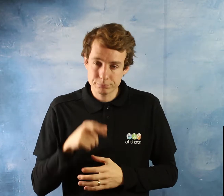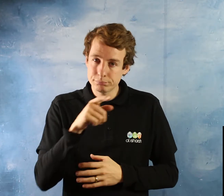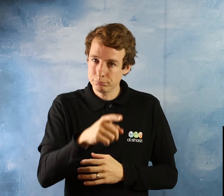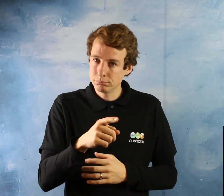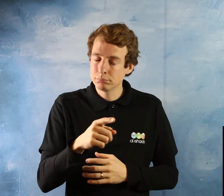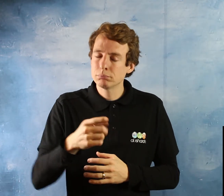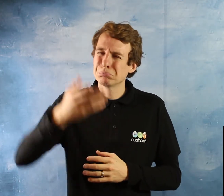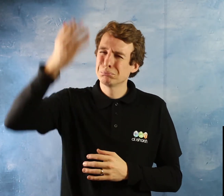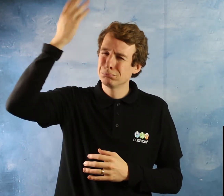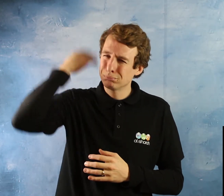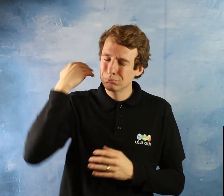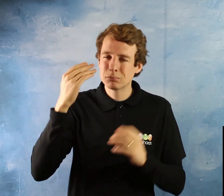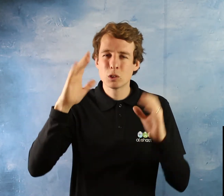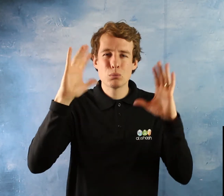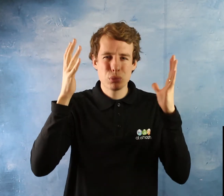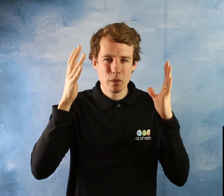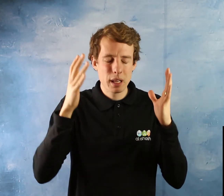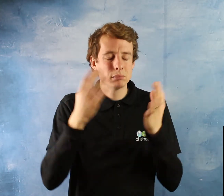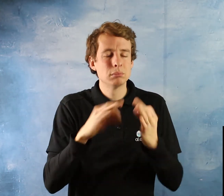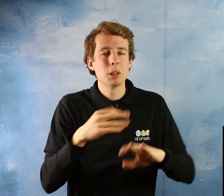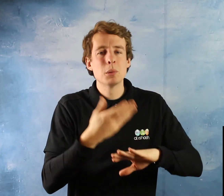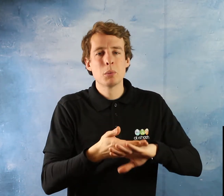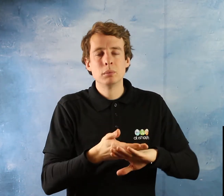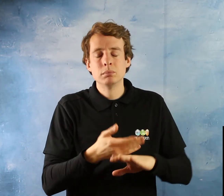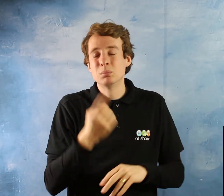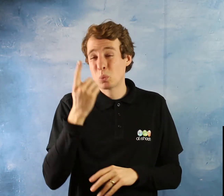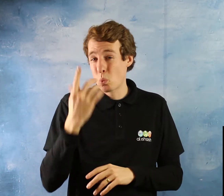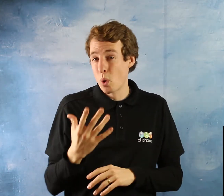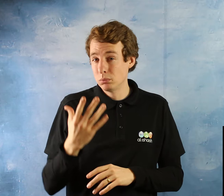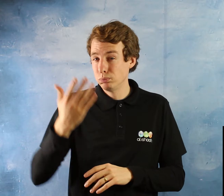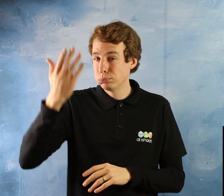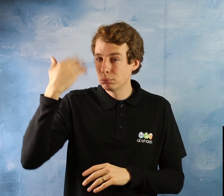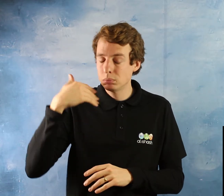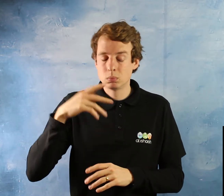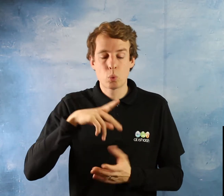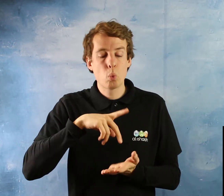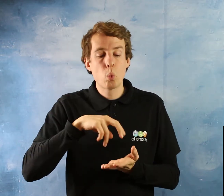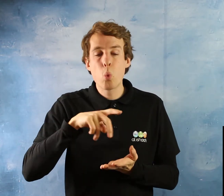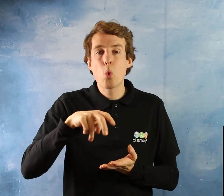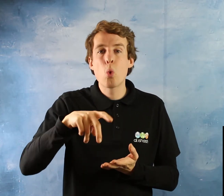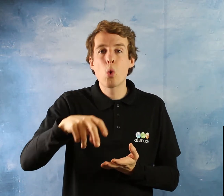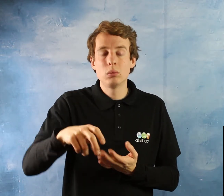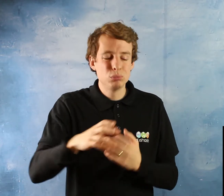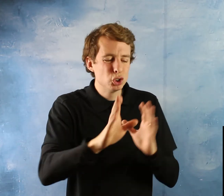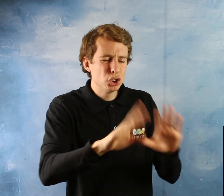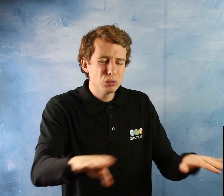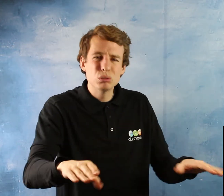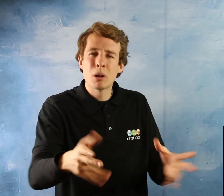of children who were playing probably in the street. He was passing by them and he was mocking, he was giving salam to them.